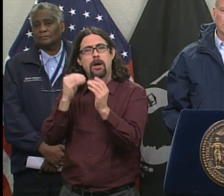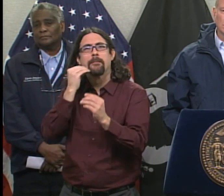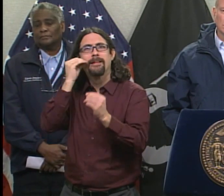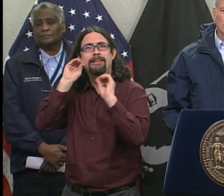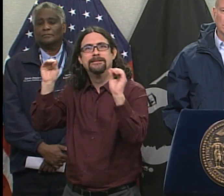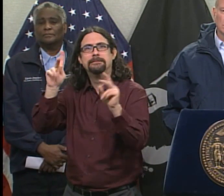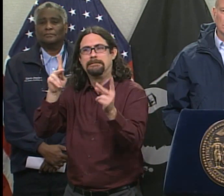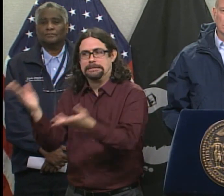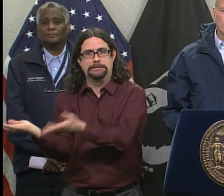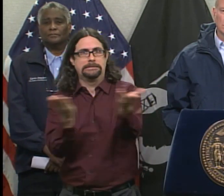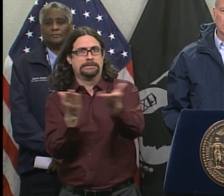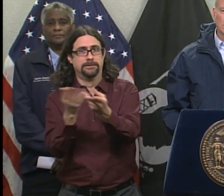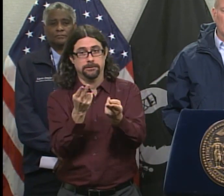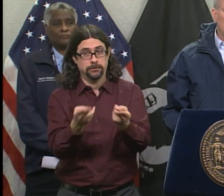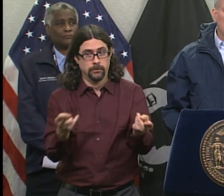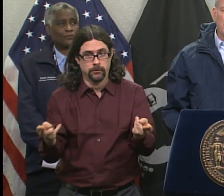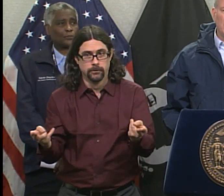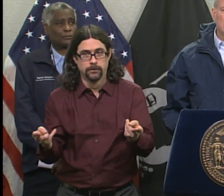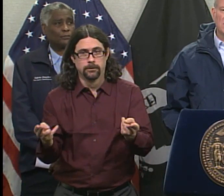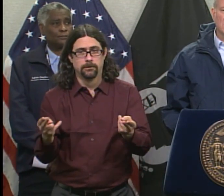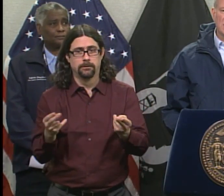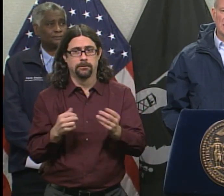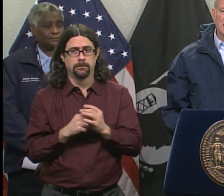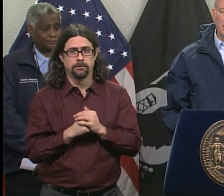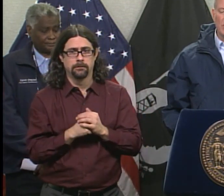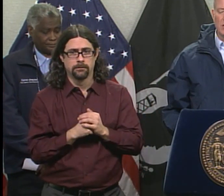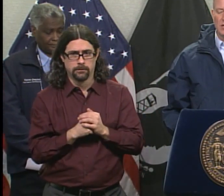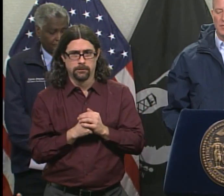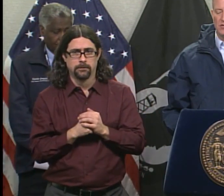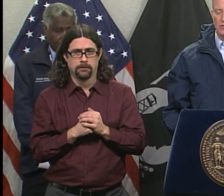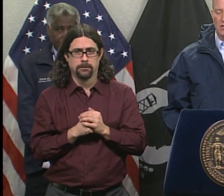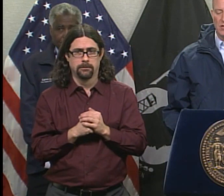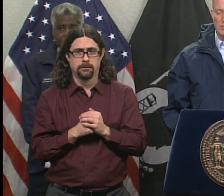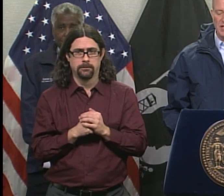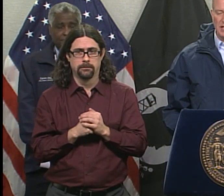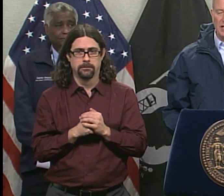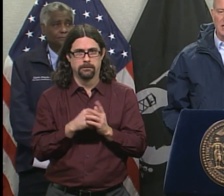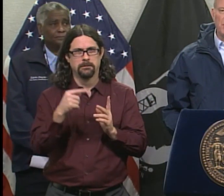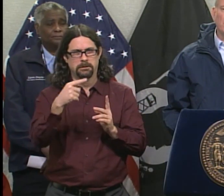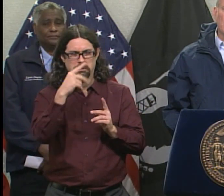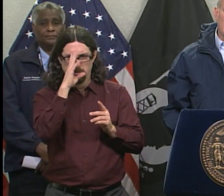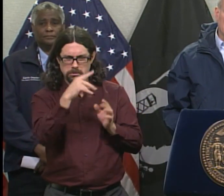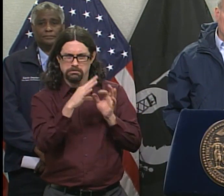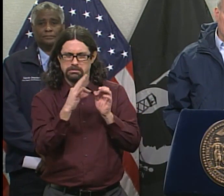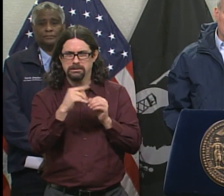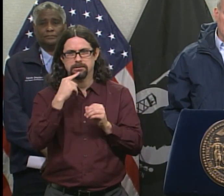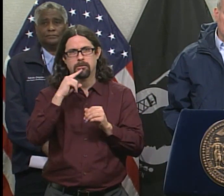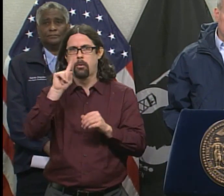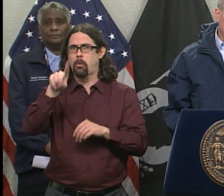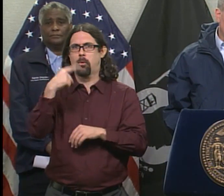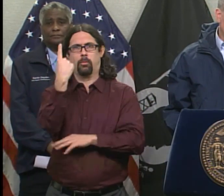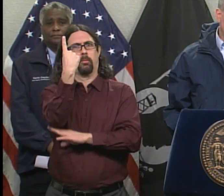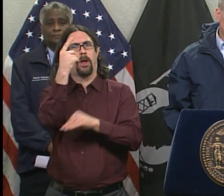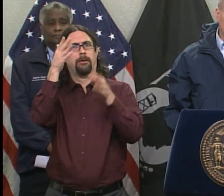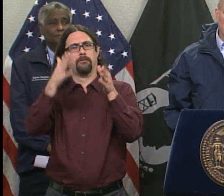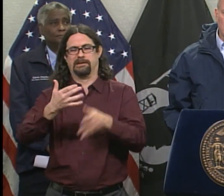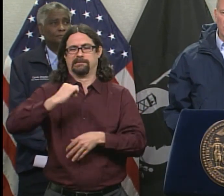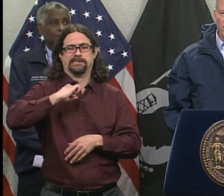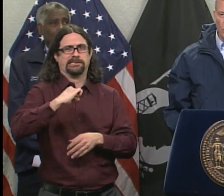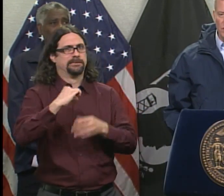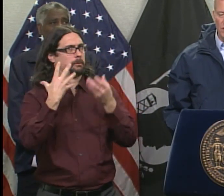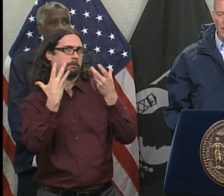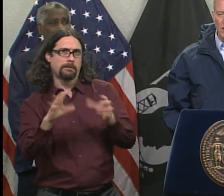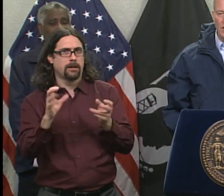said there was only one involuntary, but... Yeah, policy is the exact same. Let me explain again. As Bill Bratton said at the press conference on